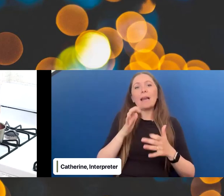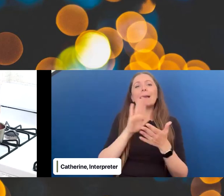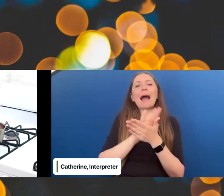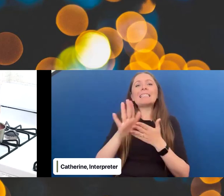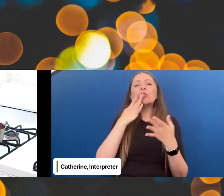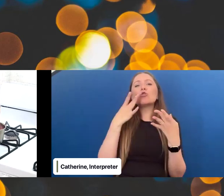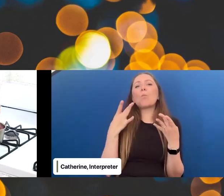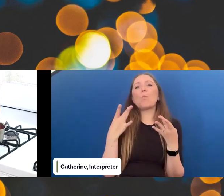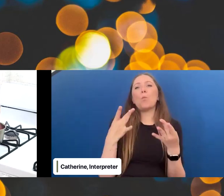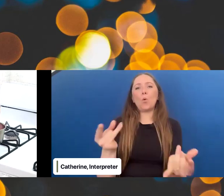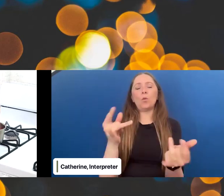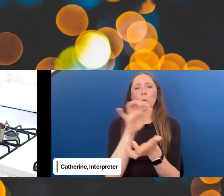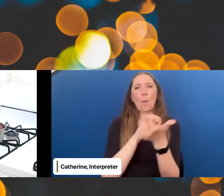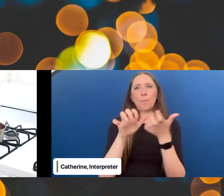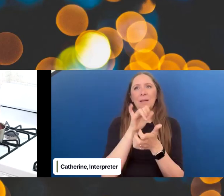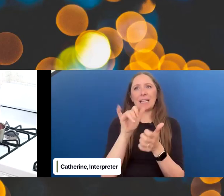So just mix that together.